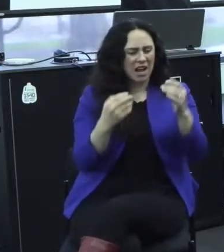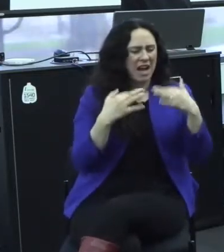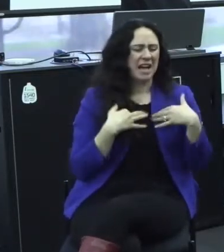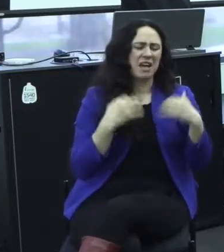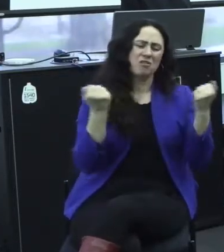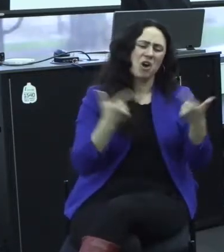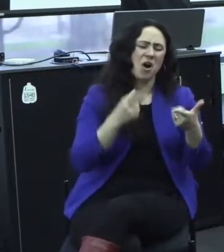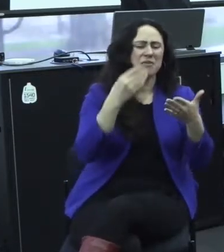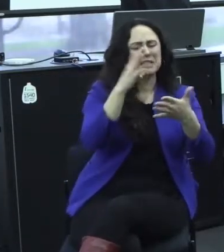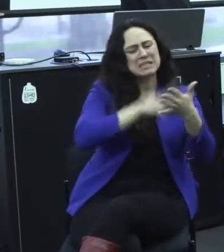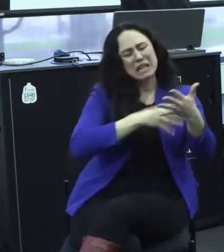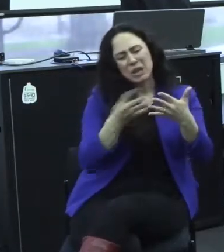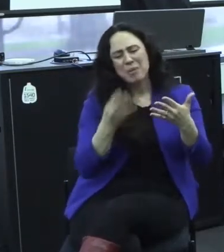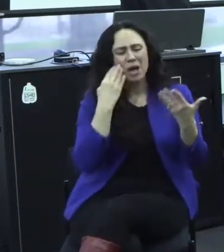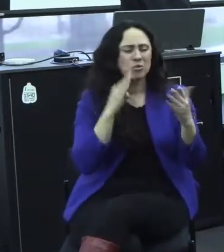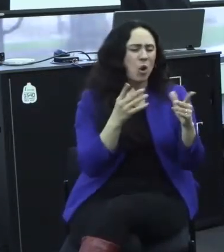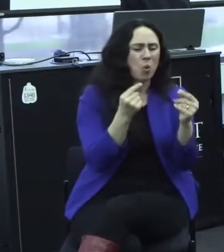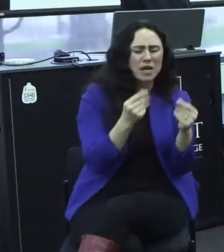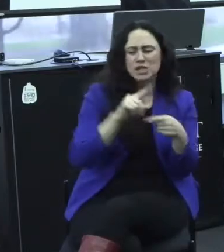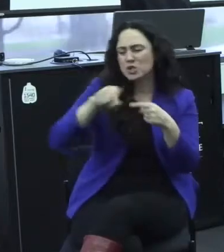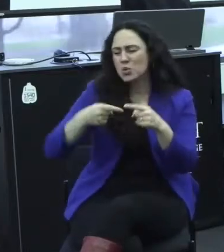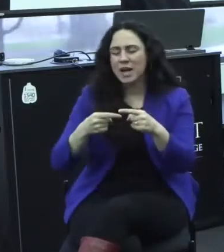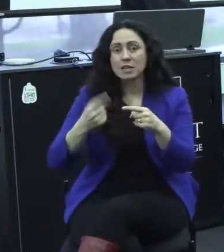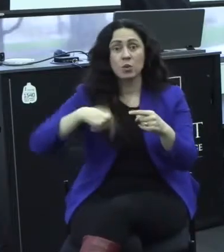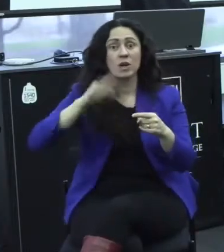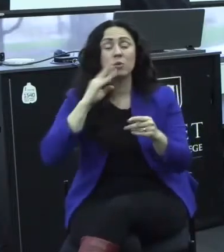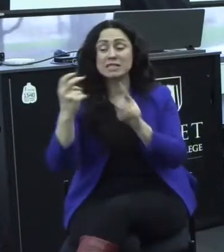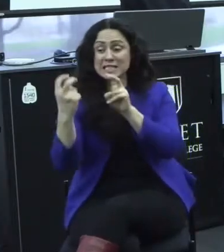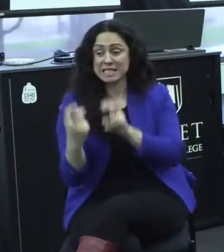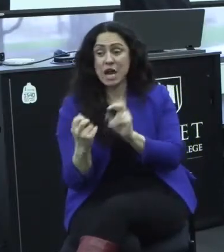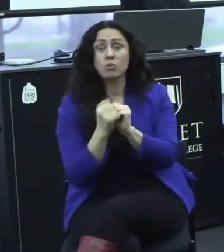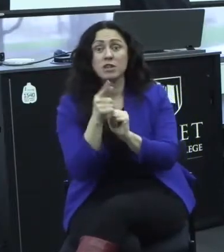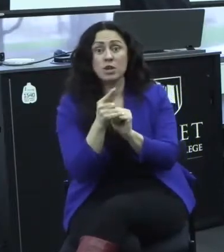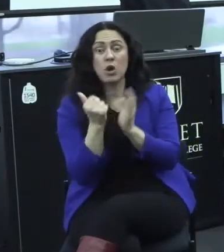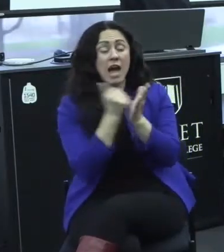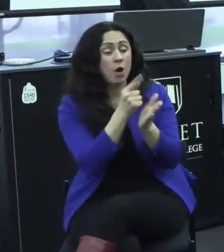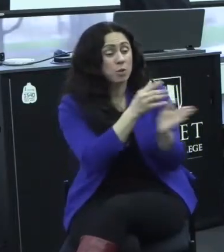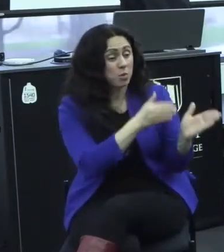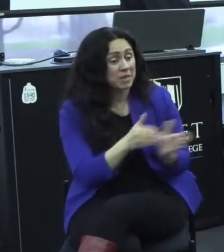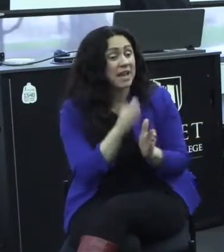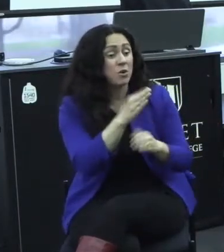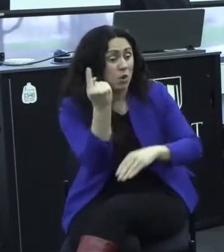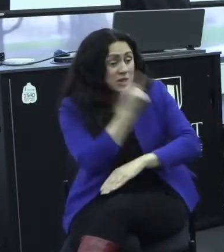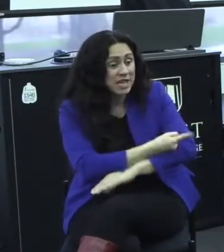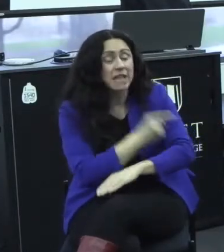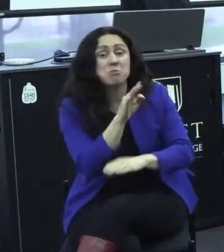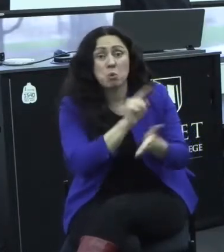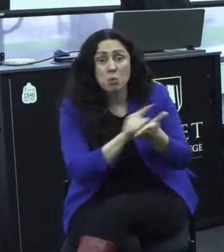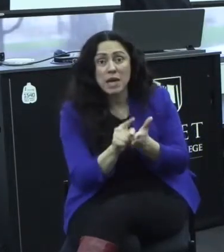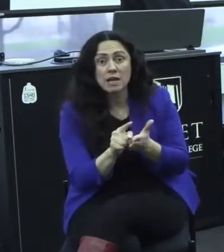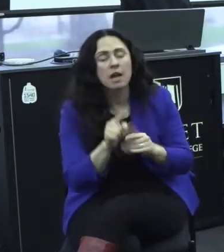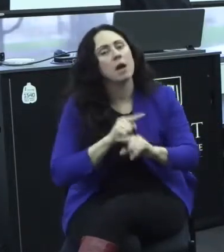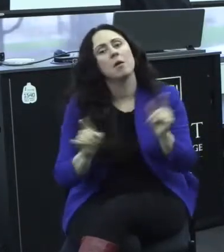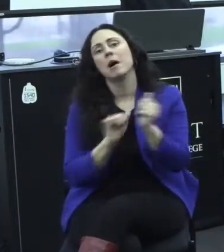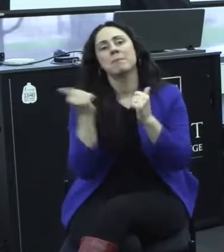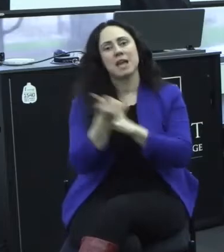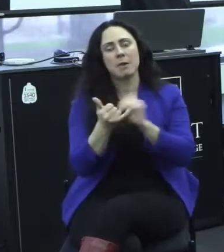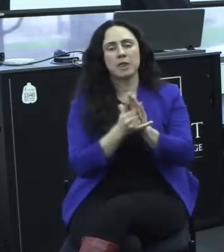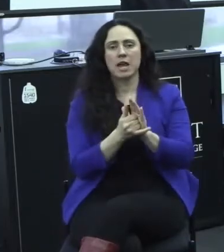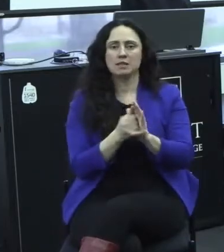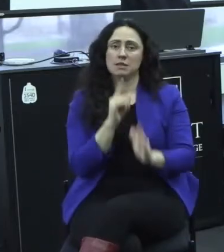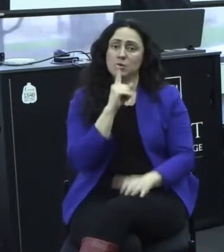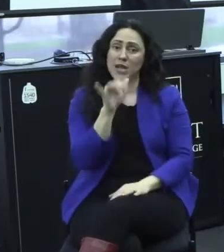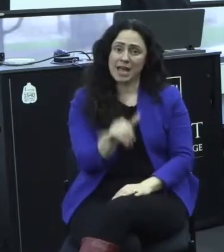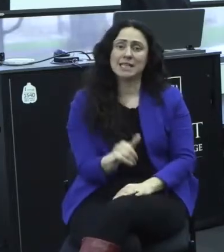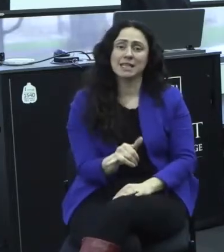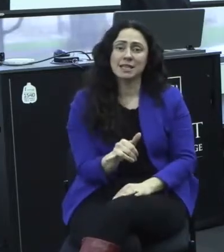don't know what to do here and when, we're going to sit down with you and help you really plan out your day and time. But beyond that too, the reality is like